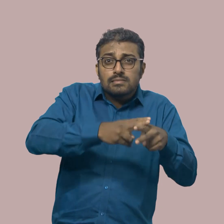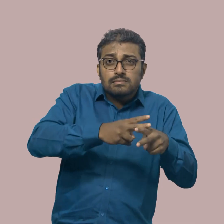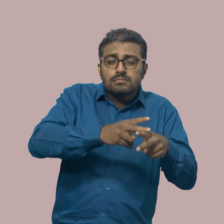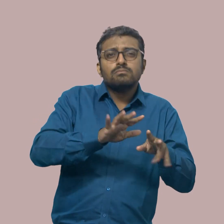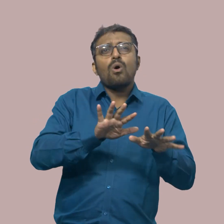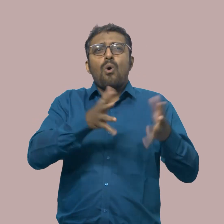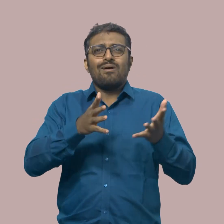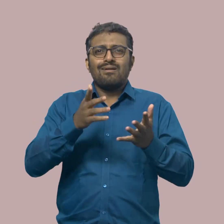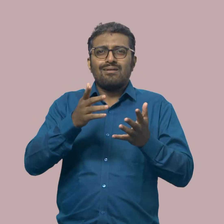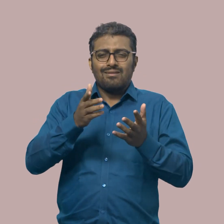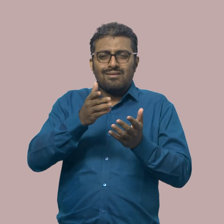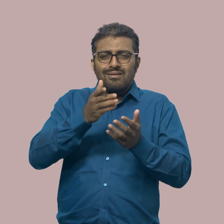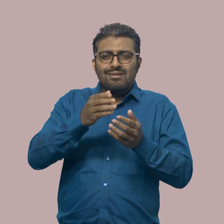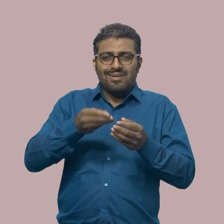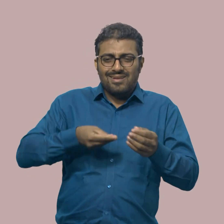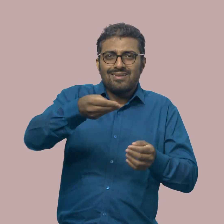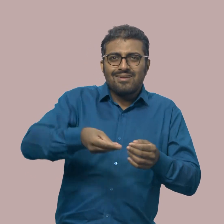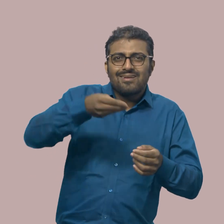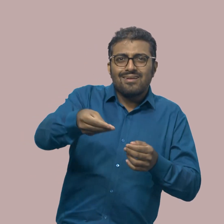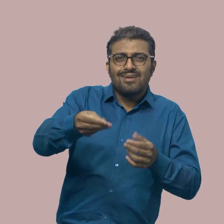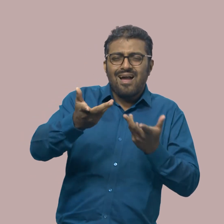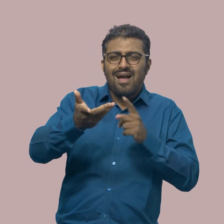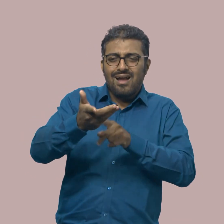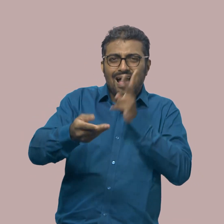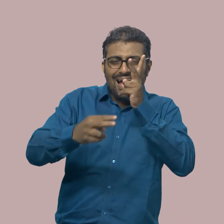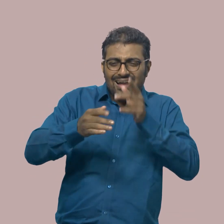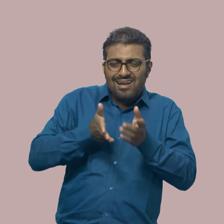the action has been done many times.